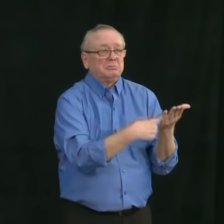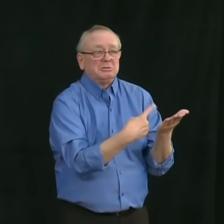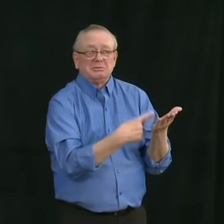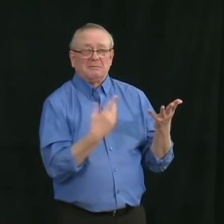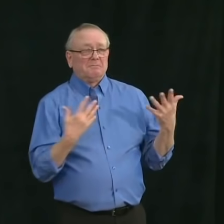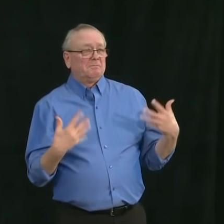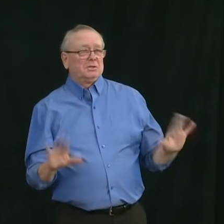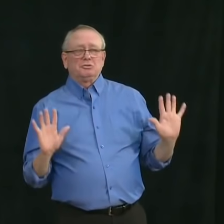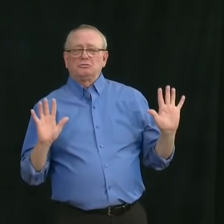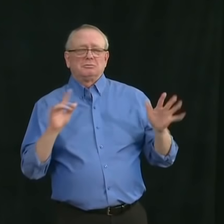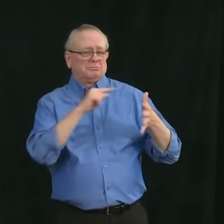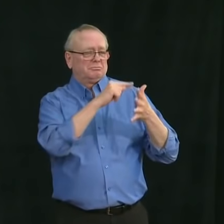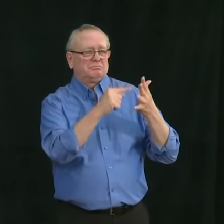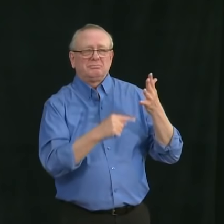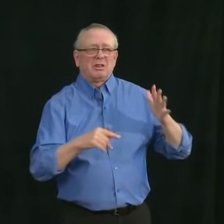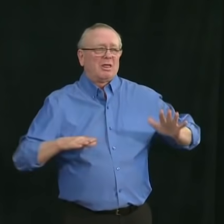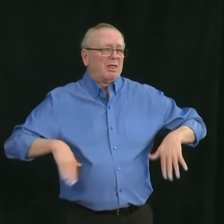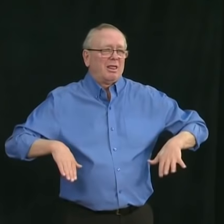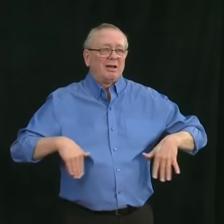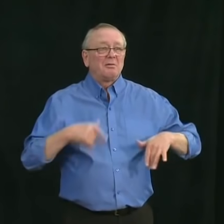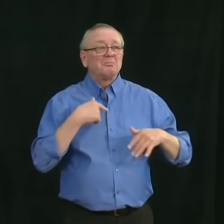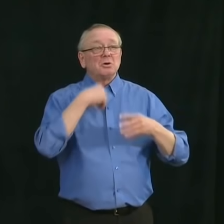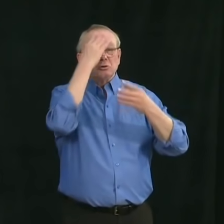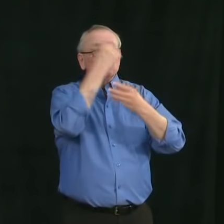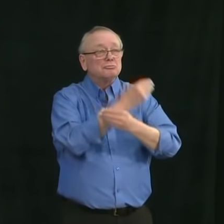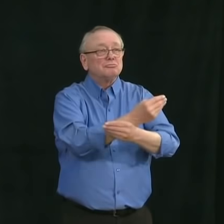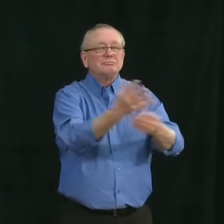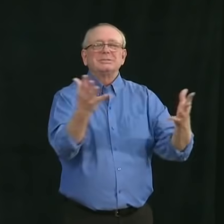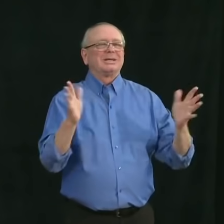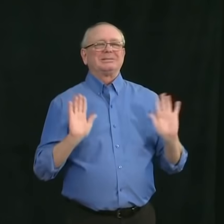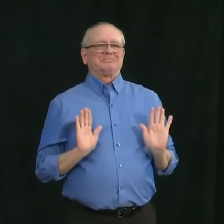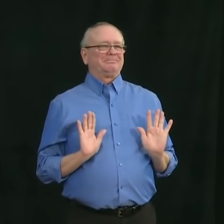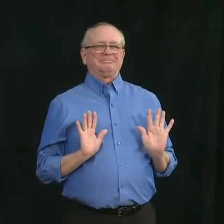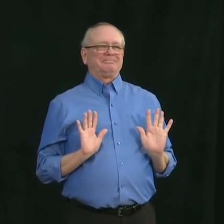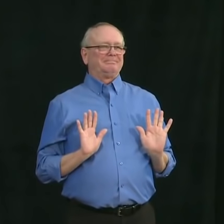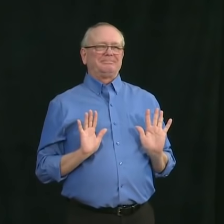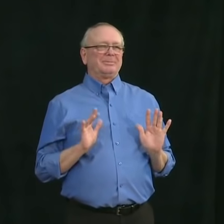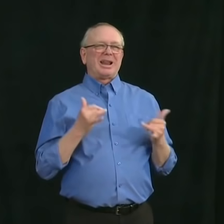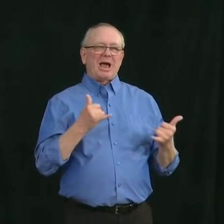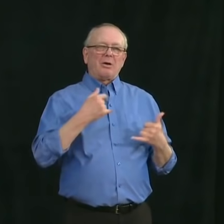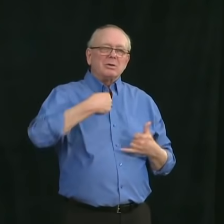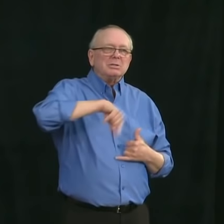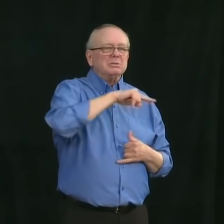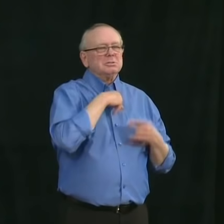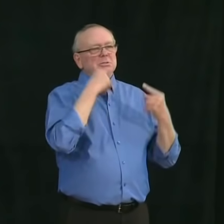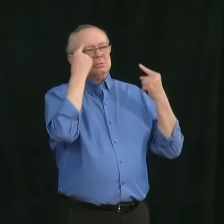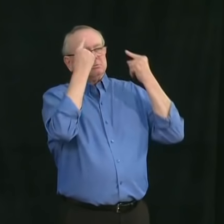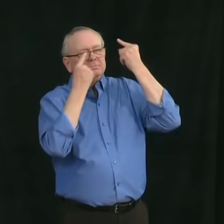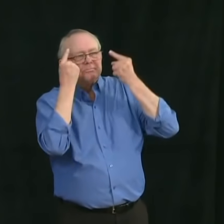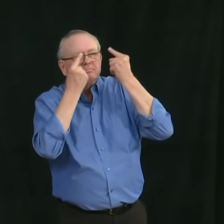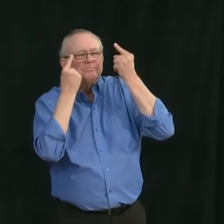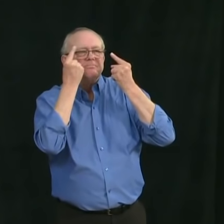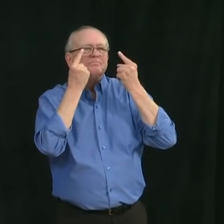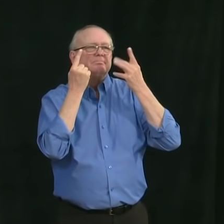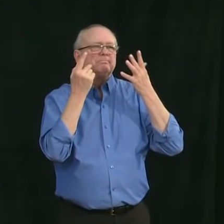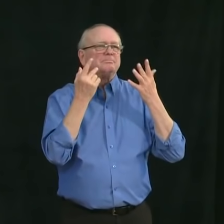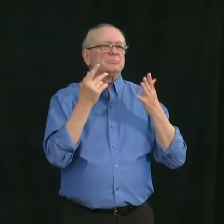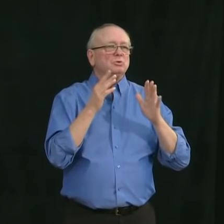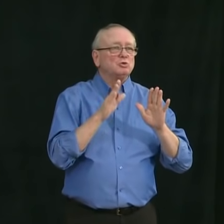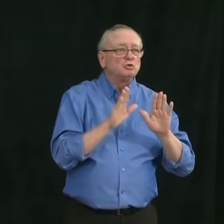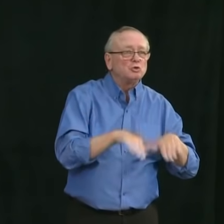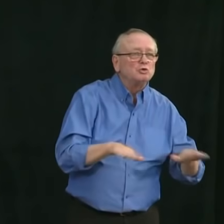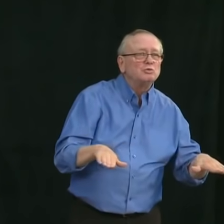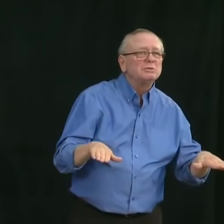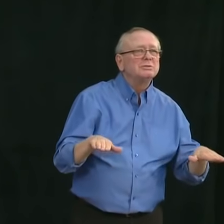not anything to share with the public except to know that we are taking the safety of children, of teachers, of staff very